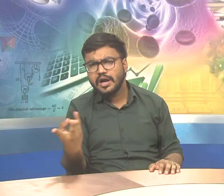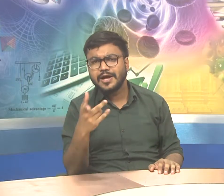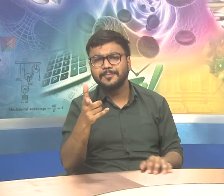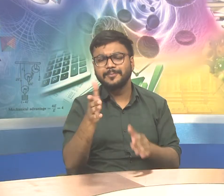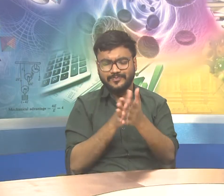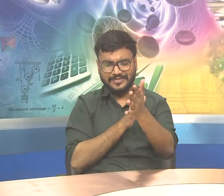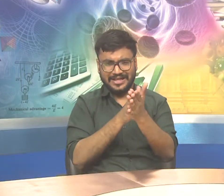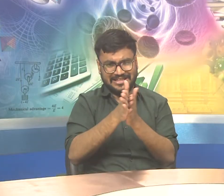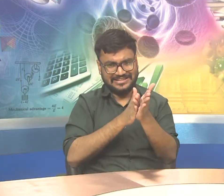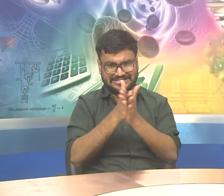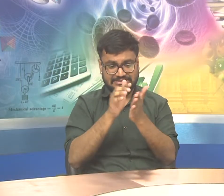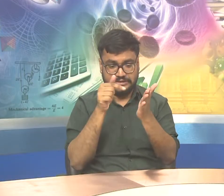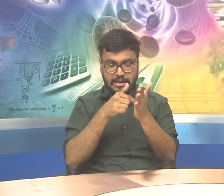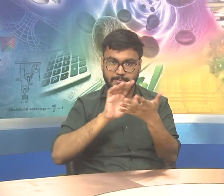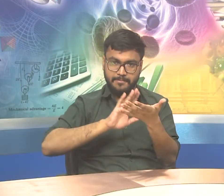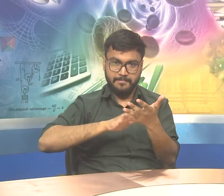into each other